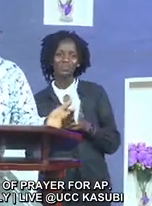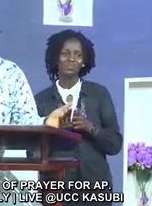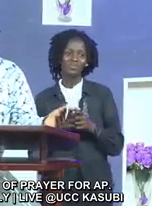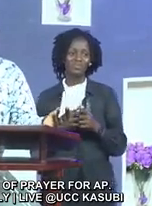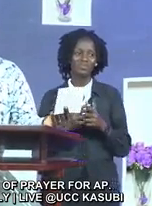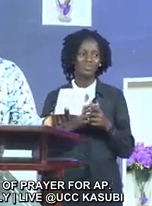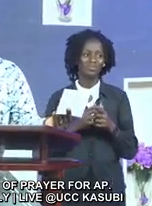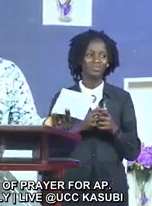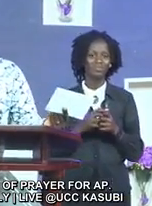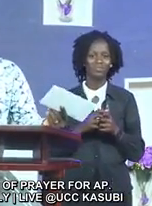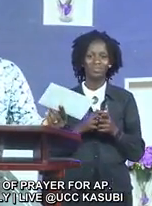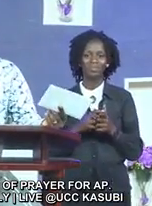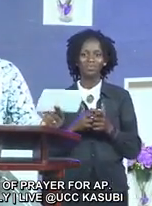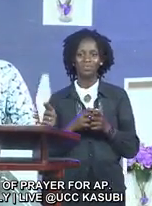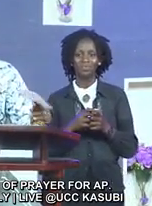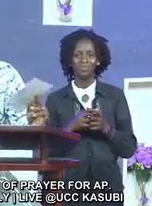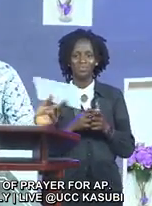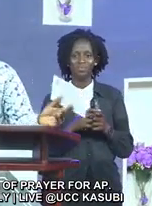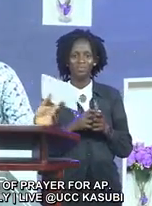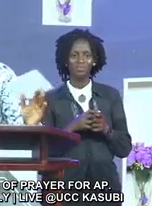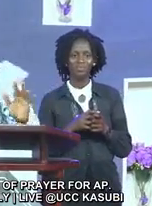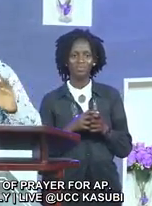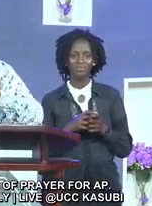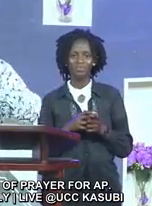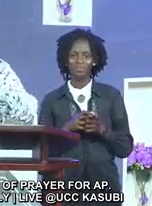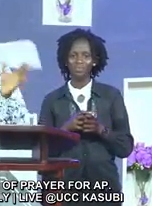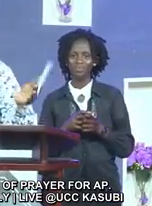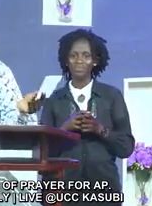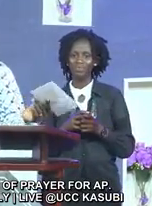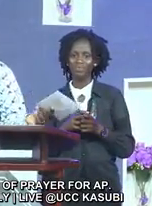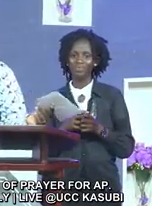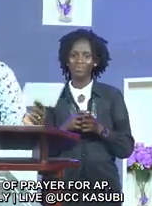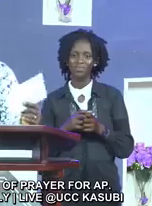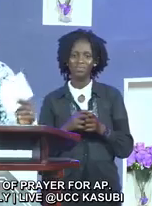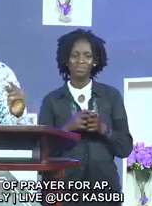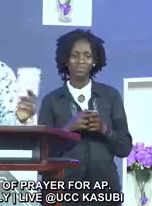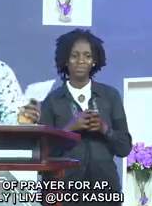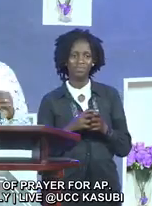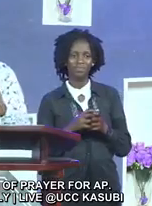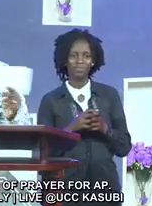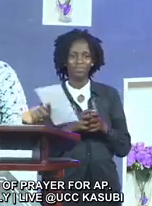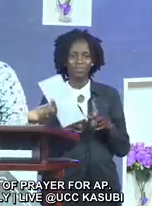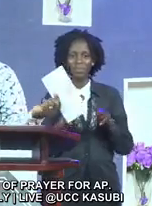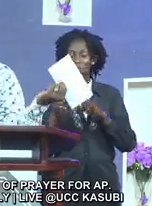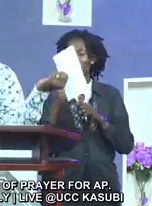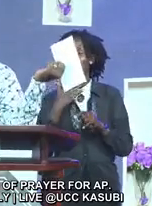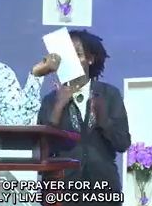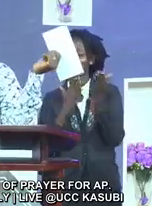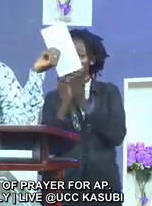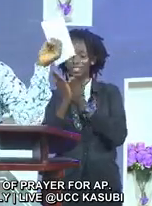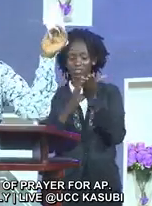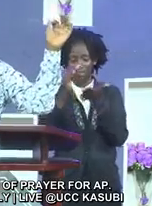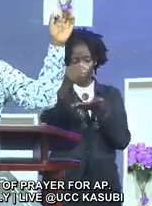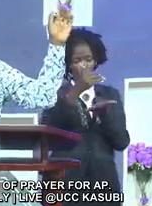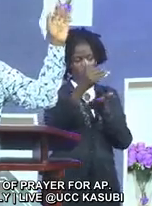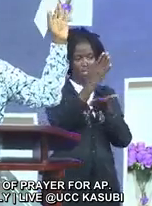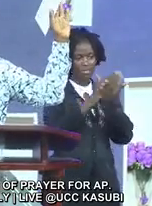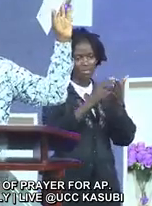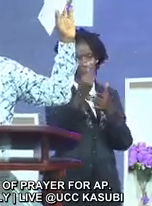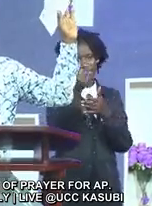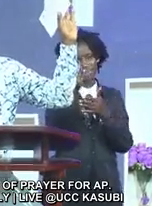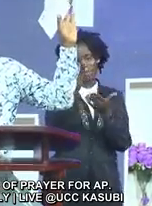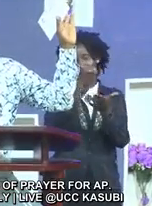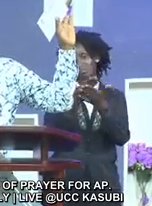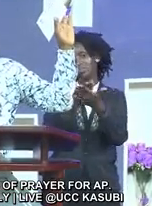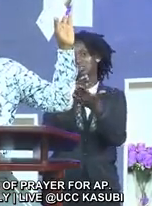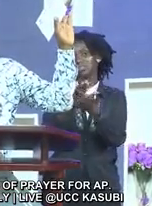Wanji? Baden sabah service ene, beko cheno kinga off, tumanya at least nchivudeo msavise eno. Bega yu, let